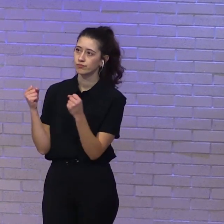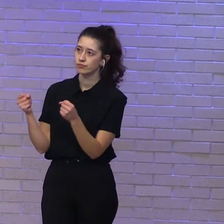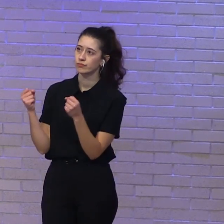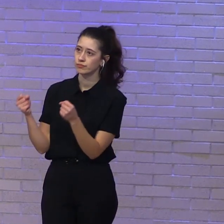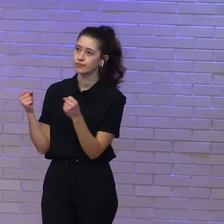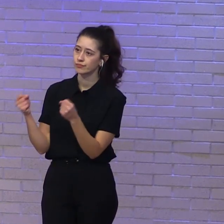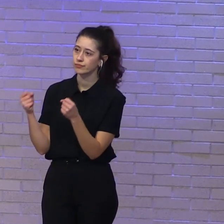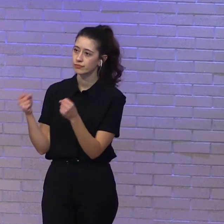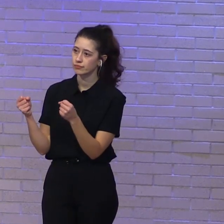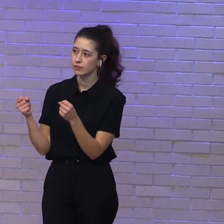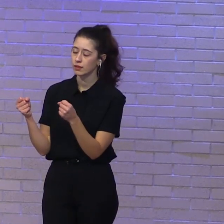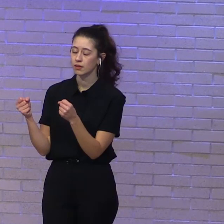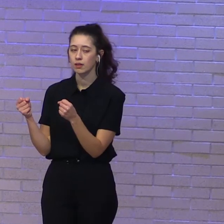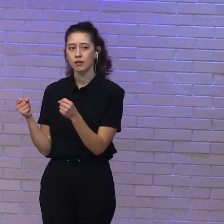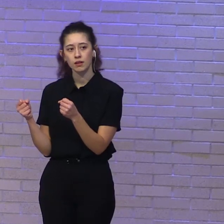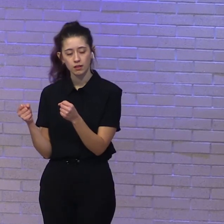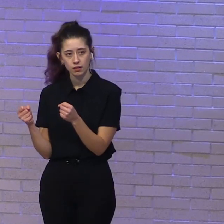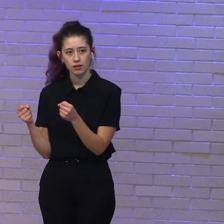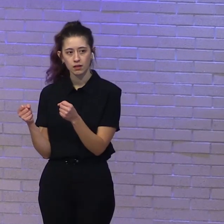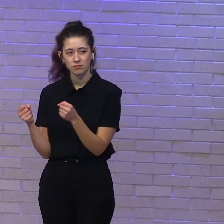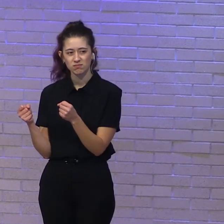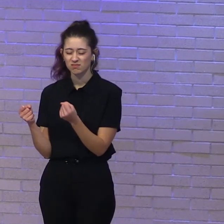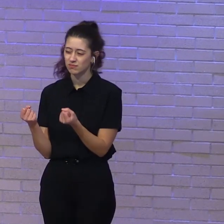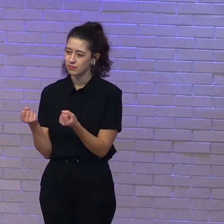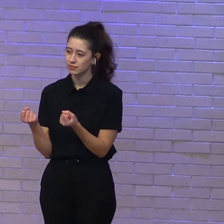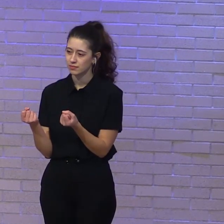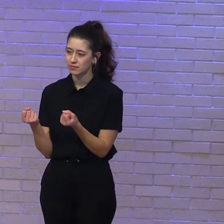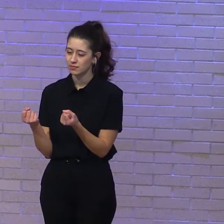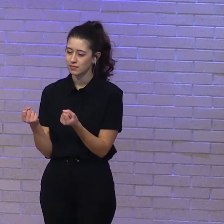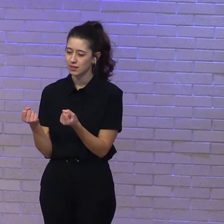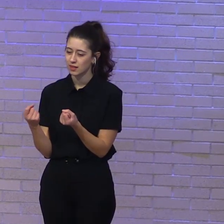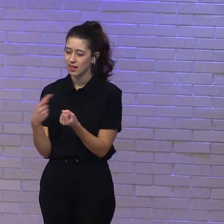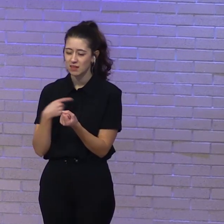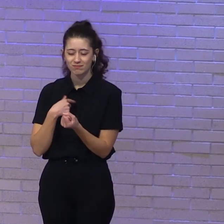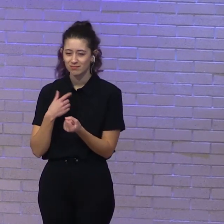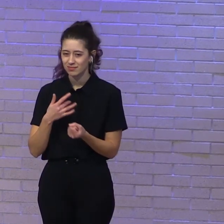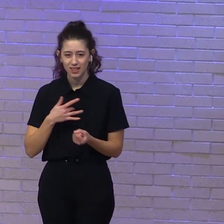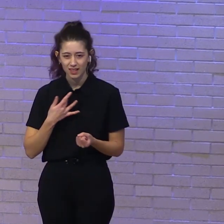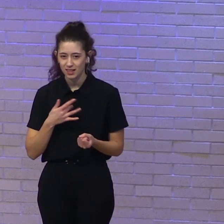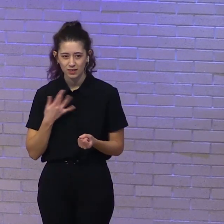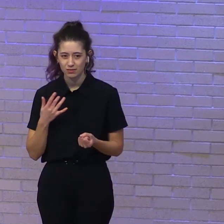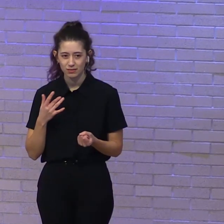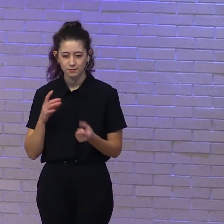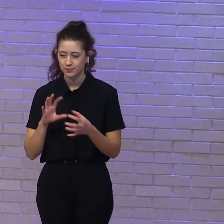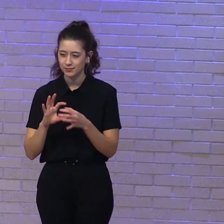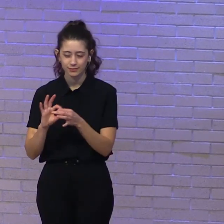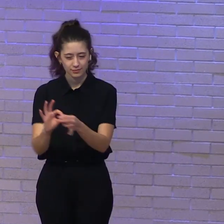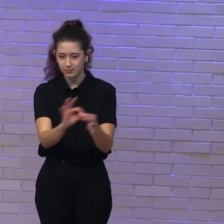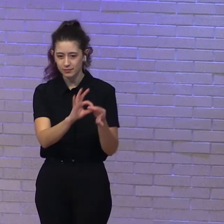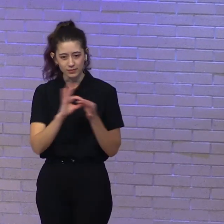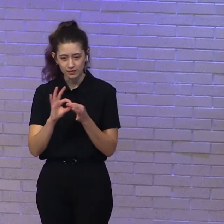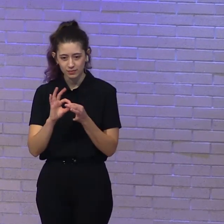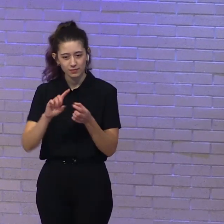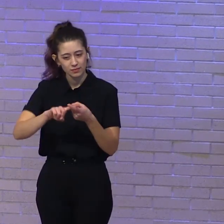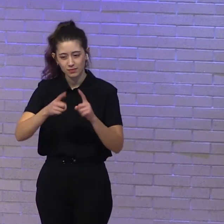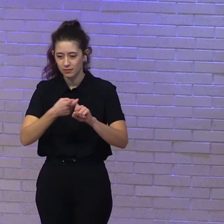have a realization that I still don't feel close to anybody. I really enjoyed my summer at